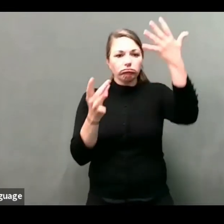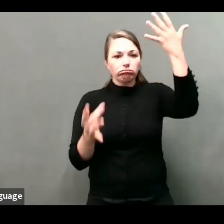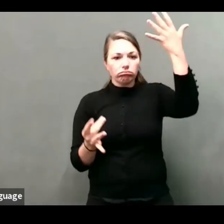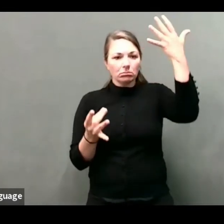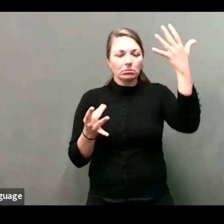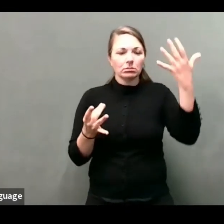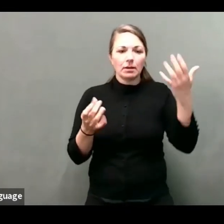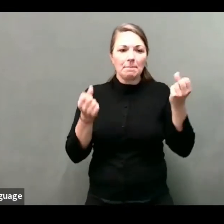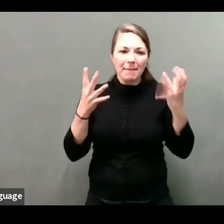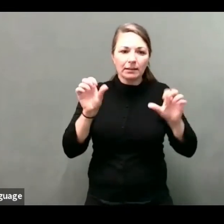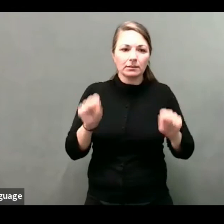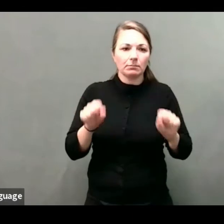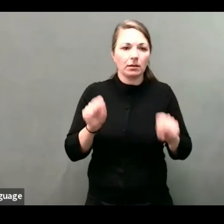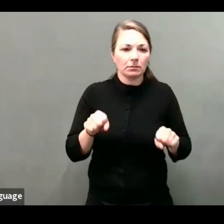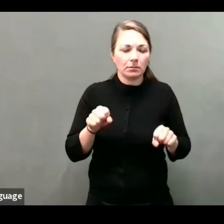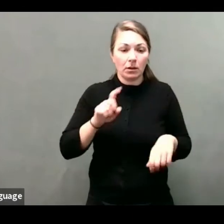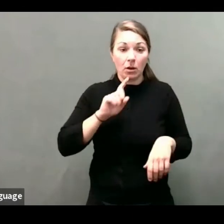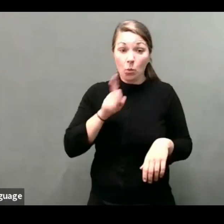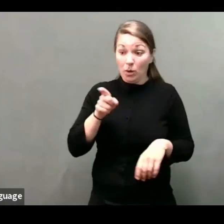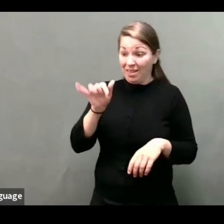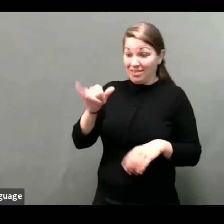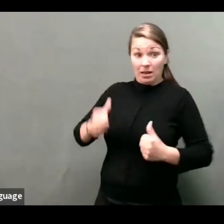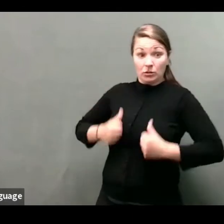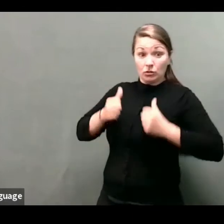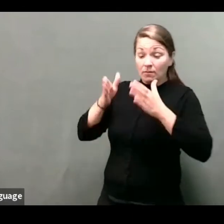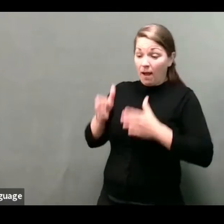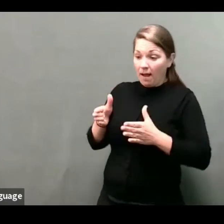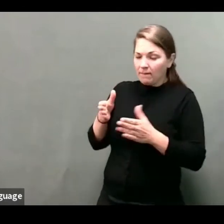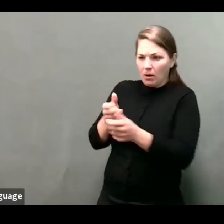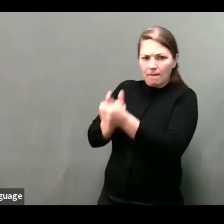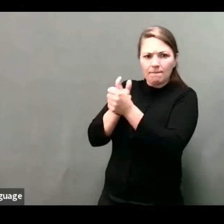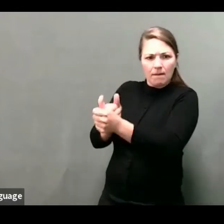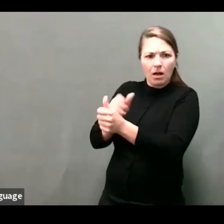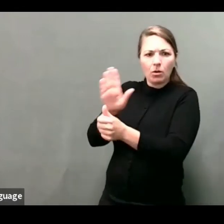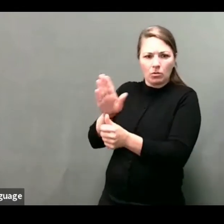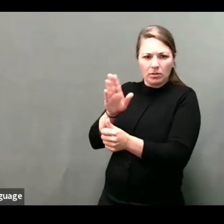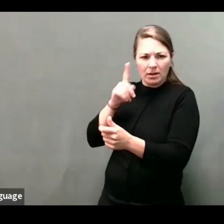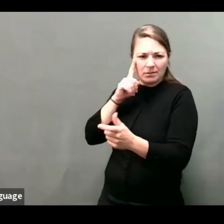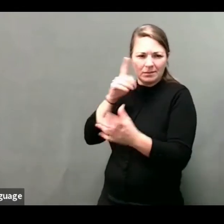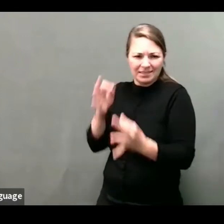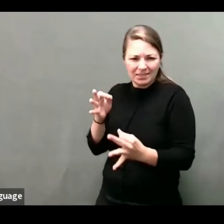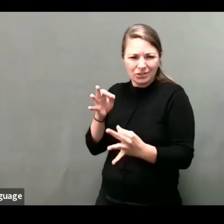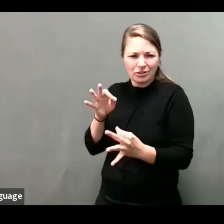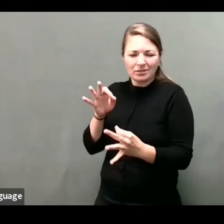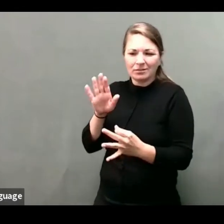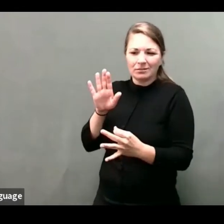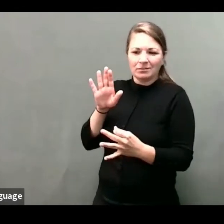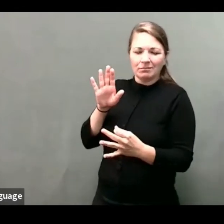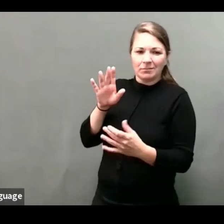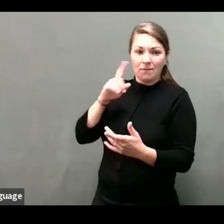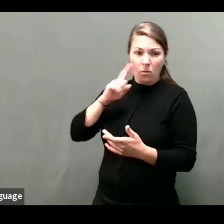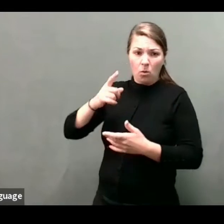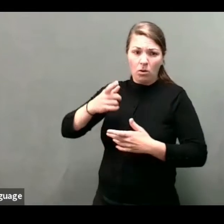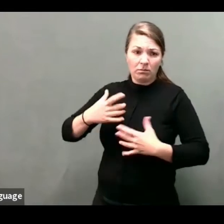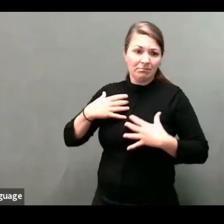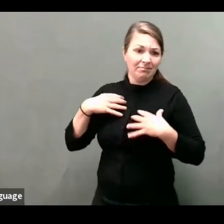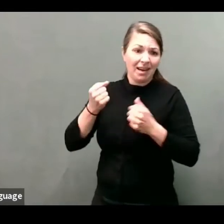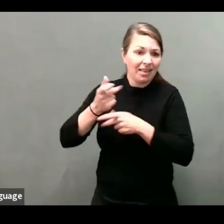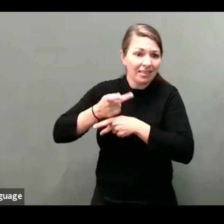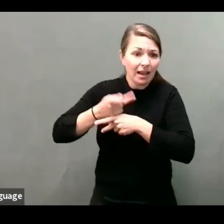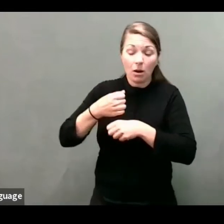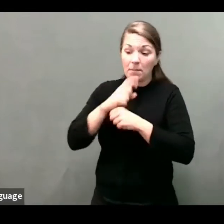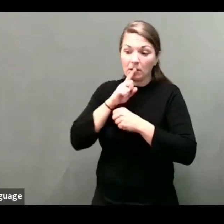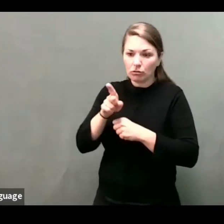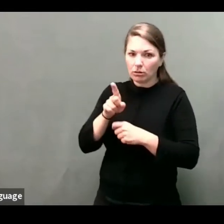can, and we want to really follow the lead of the person receiving the care, and make sure they know what we're